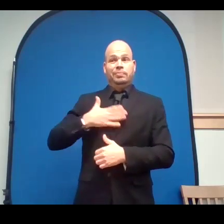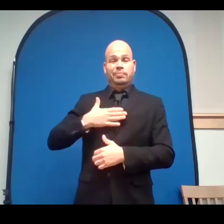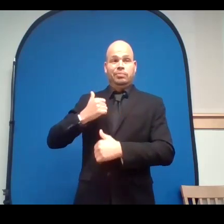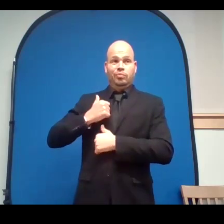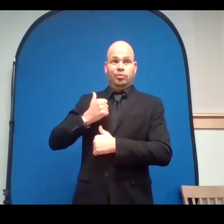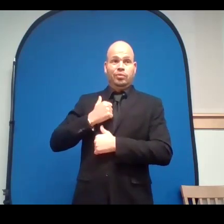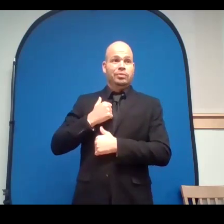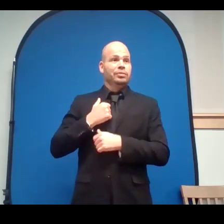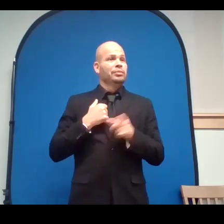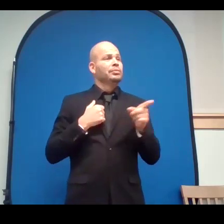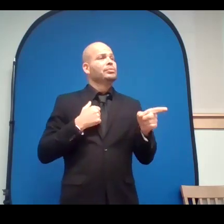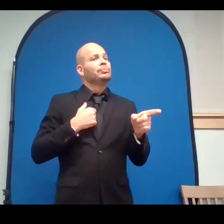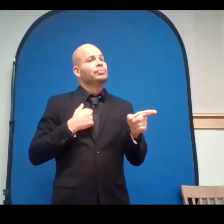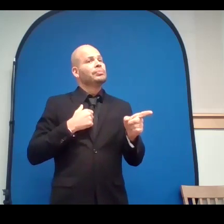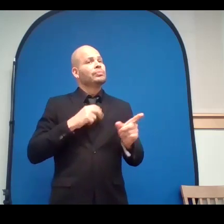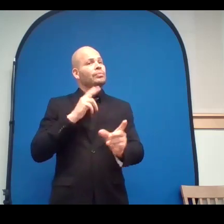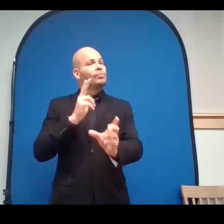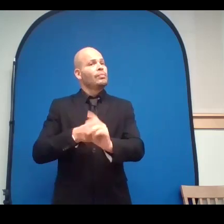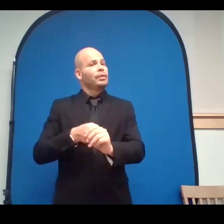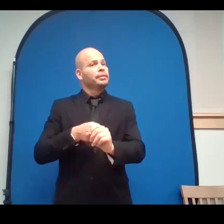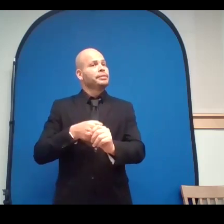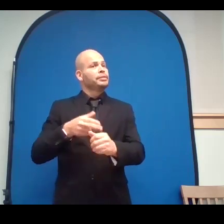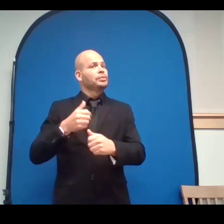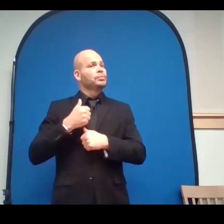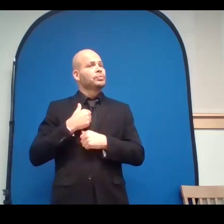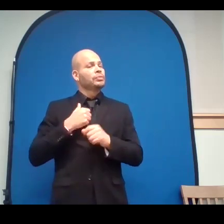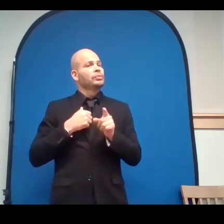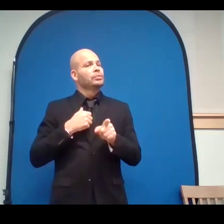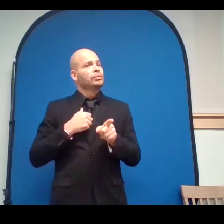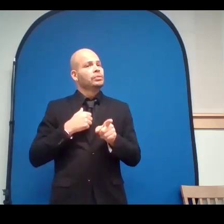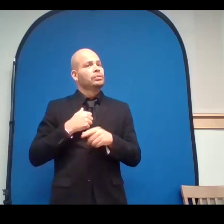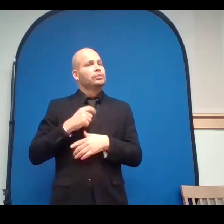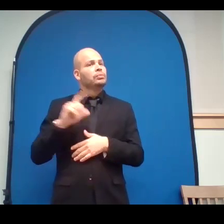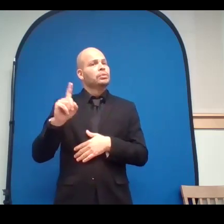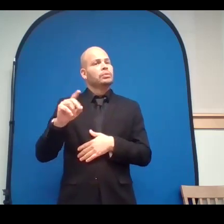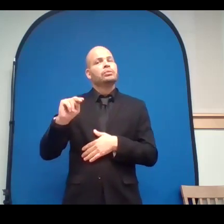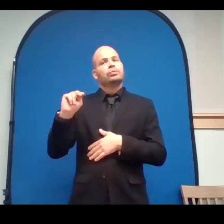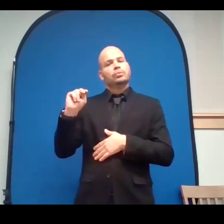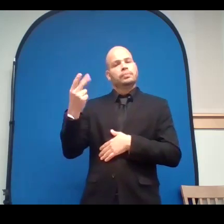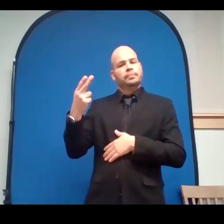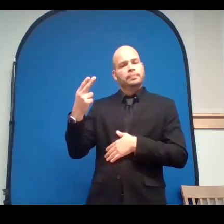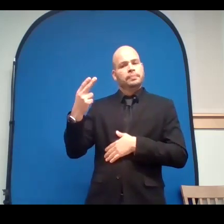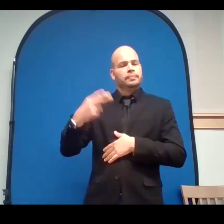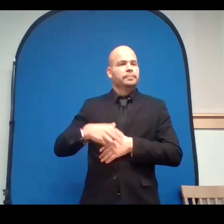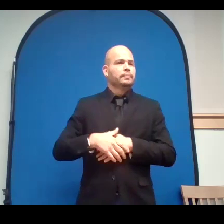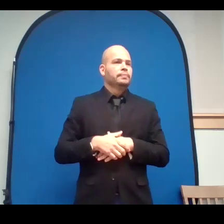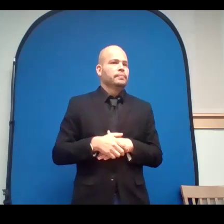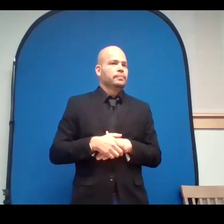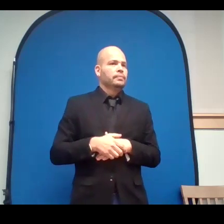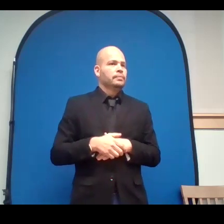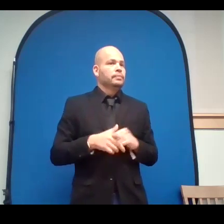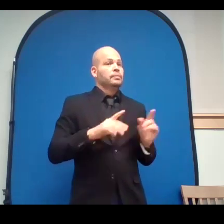reserves? Where were you based? I was in New Hampshire. And then you came to Maine in